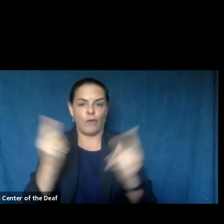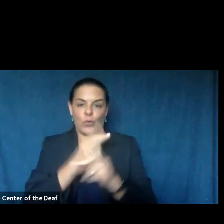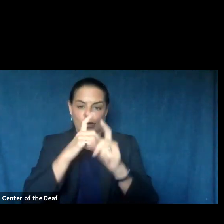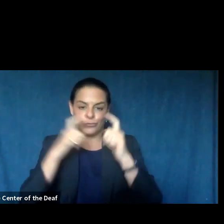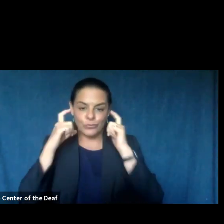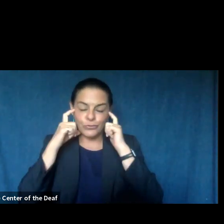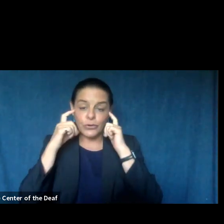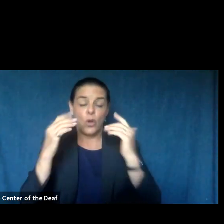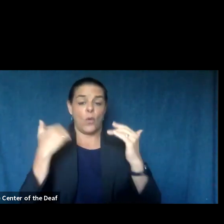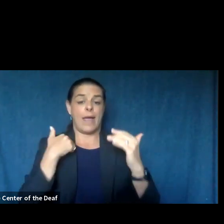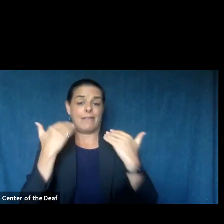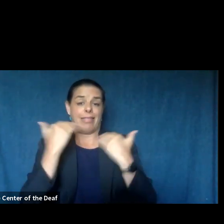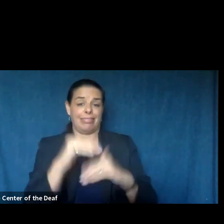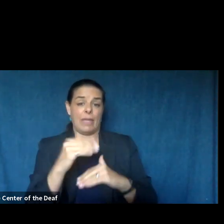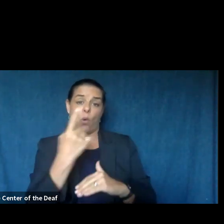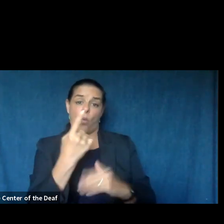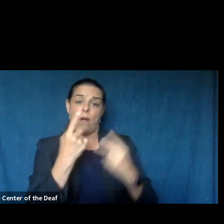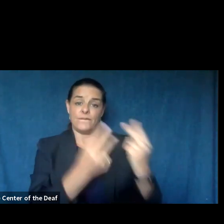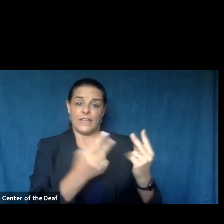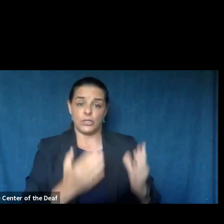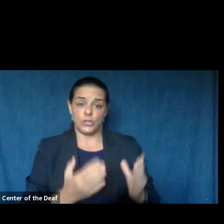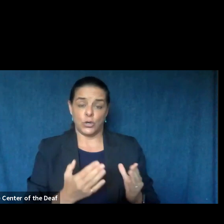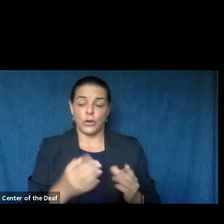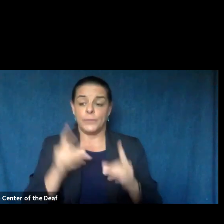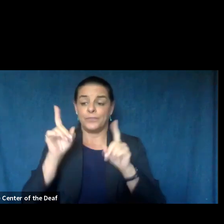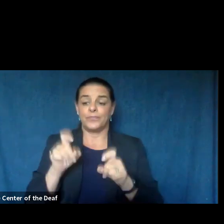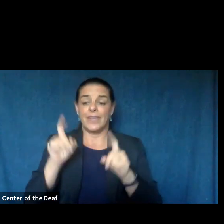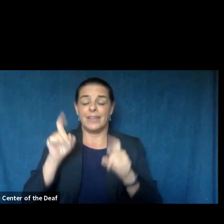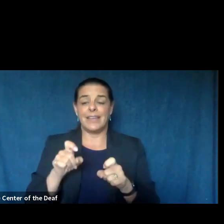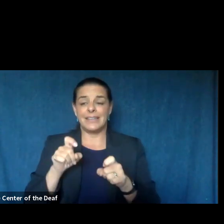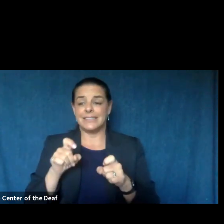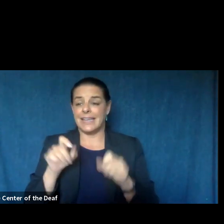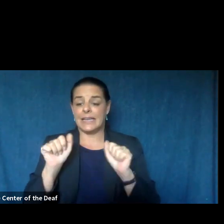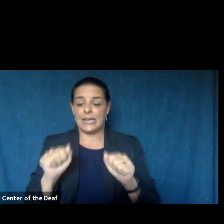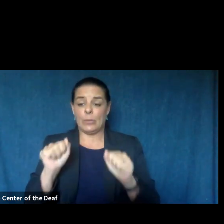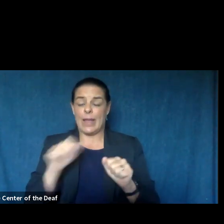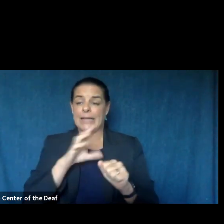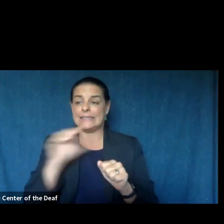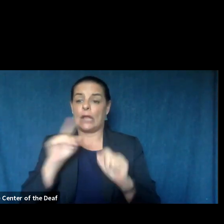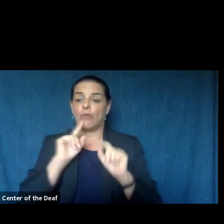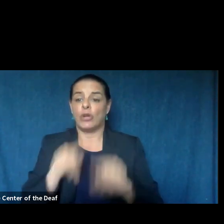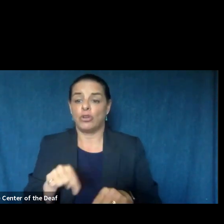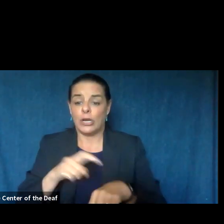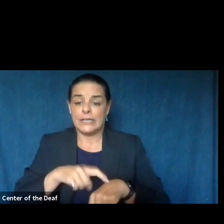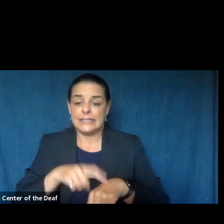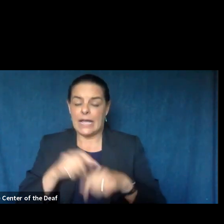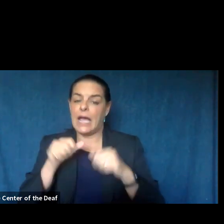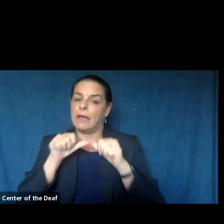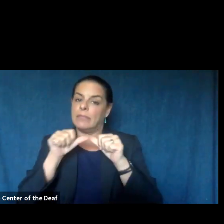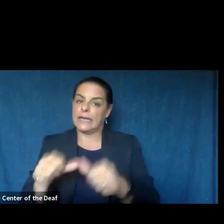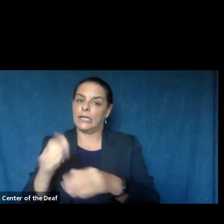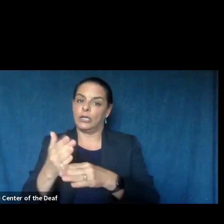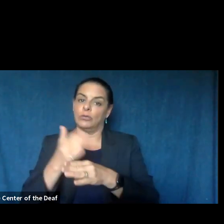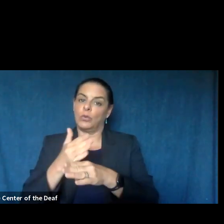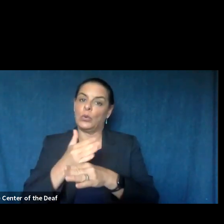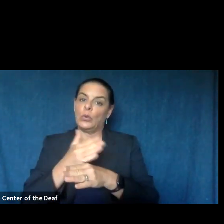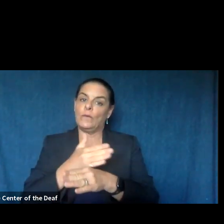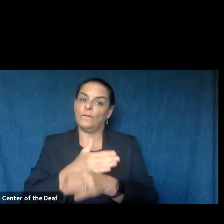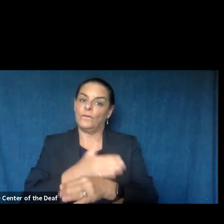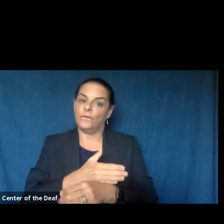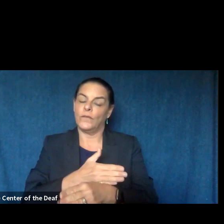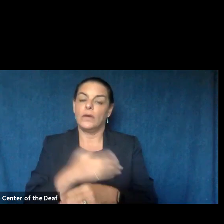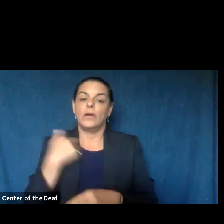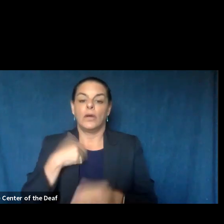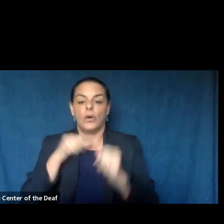visitor. Our testing portfolio capacity and turnaround time continue to improve slowly. We continue